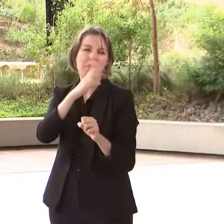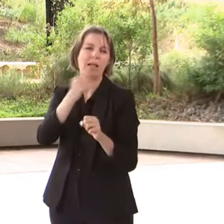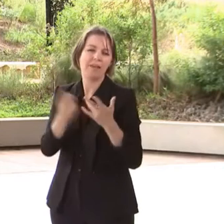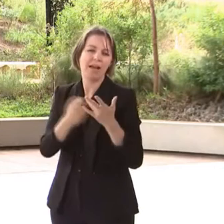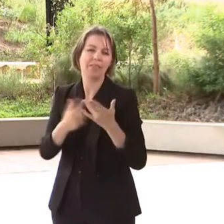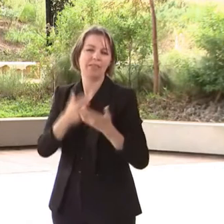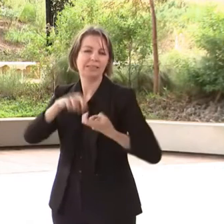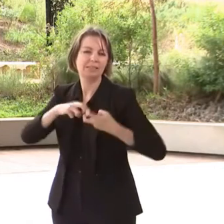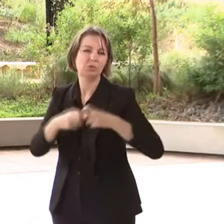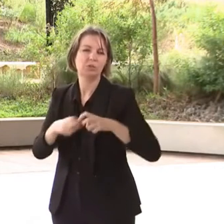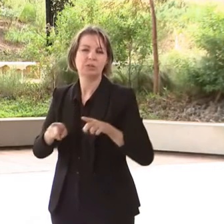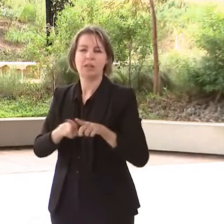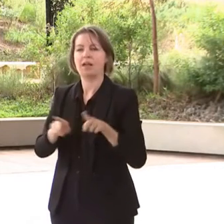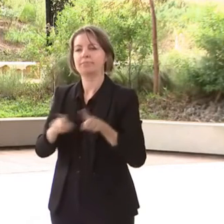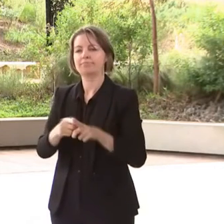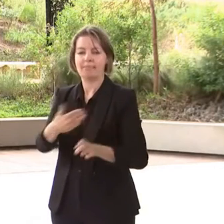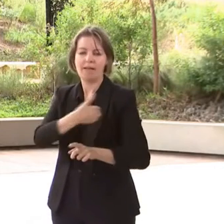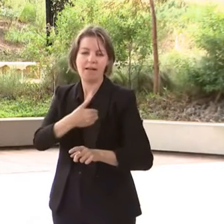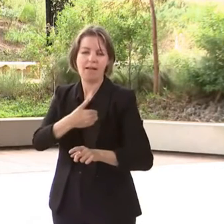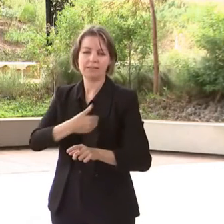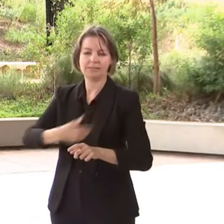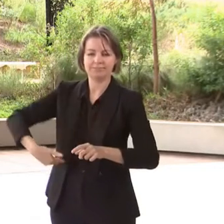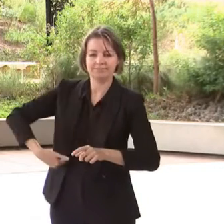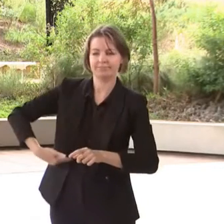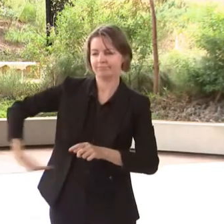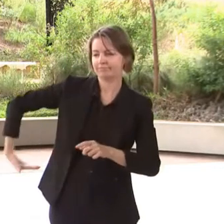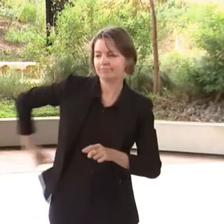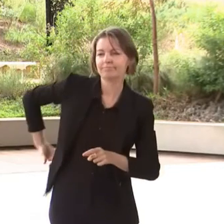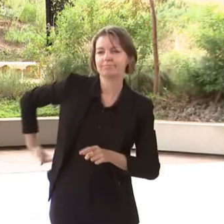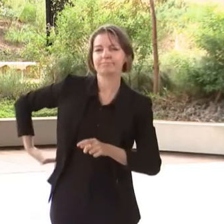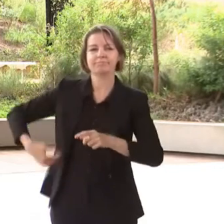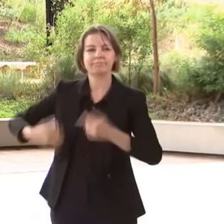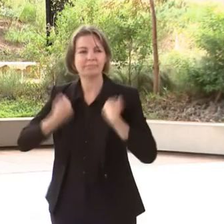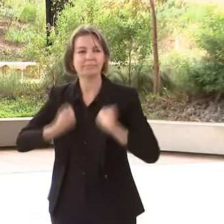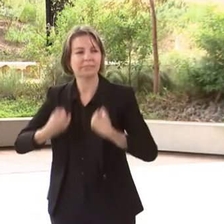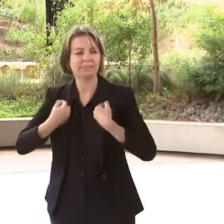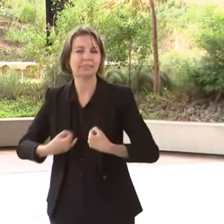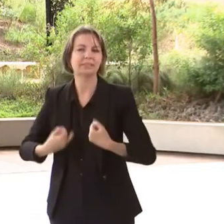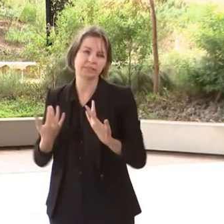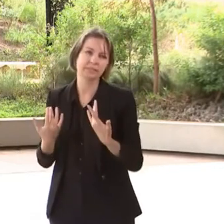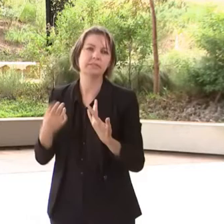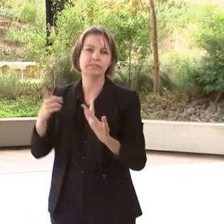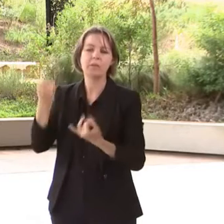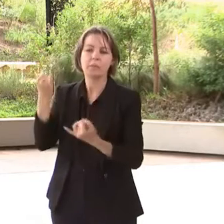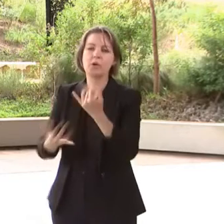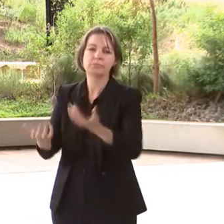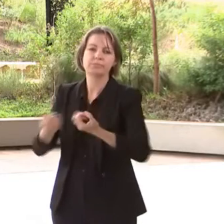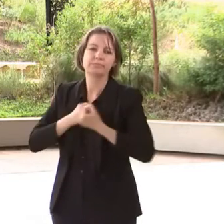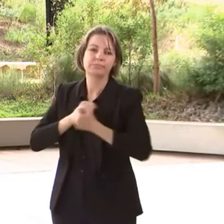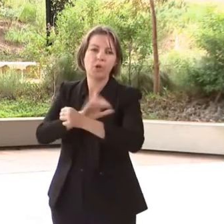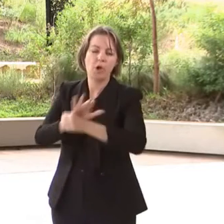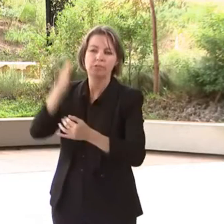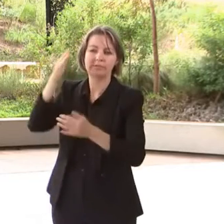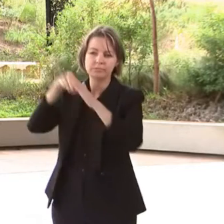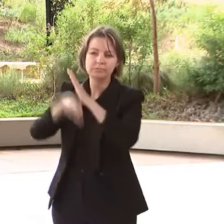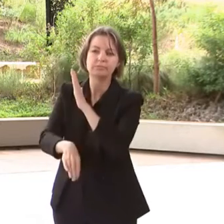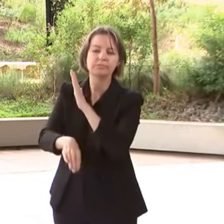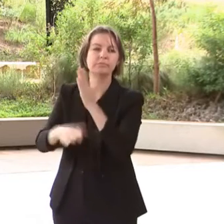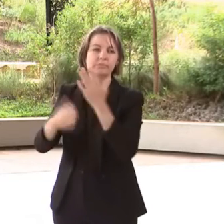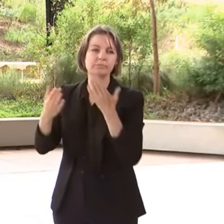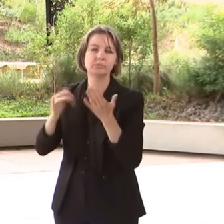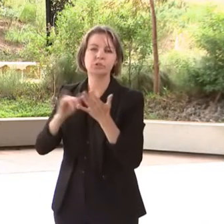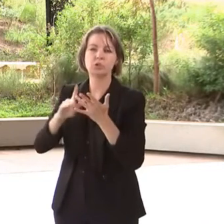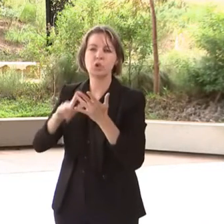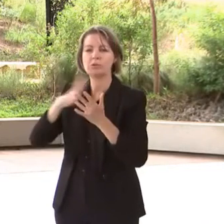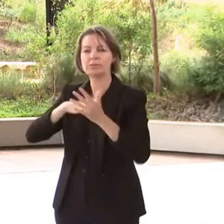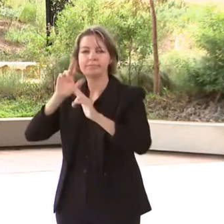diabetes, and other conditions that lower your immune defences, be it medication or an underlying health condition. How many people are in hospital